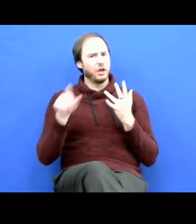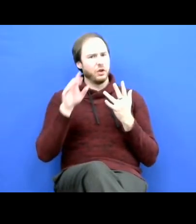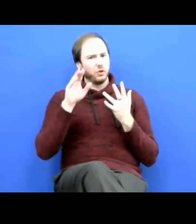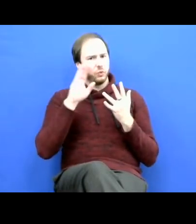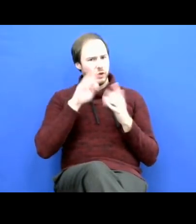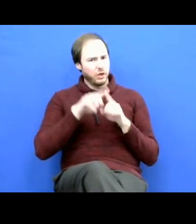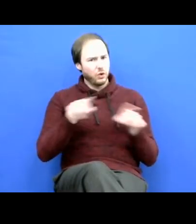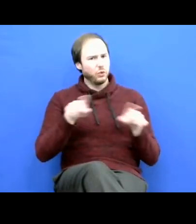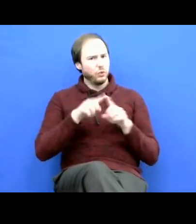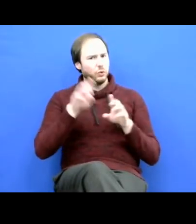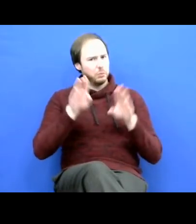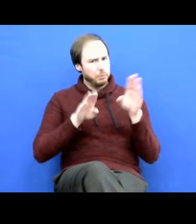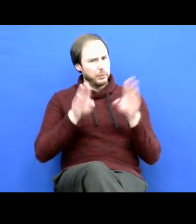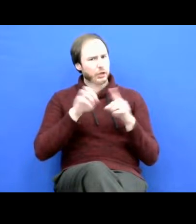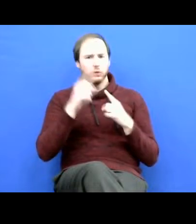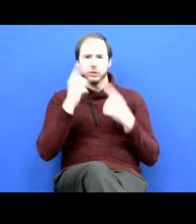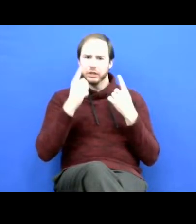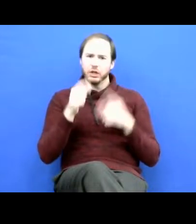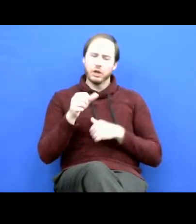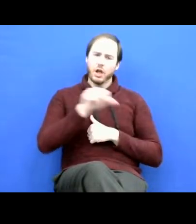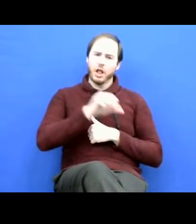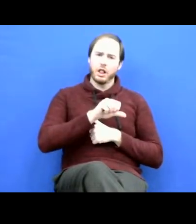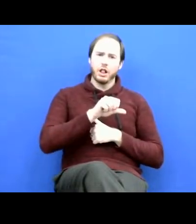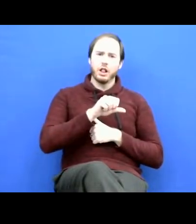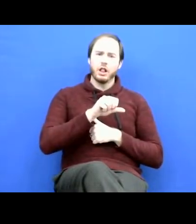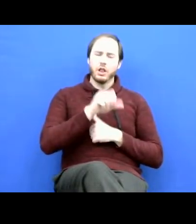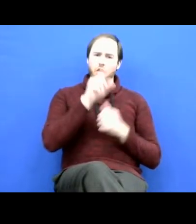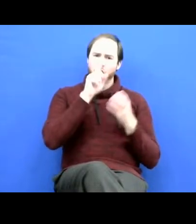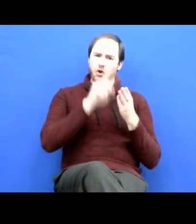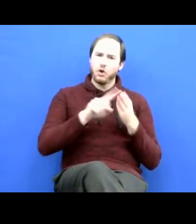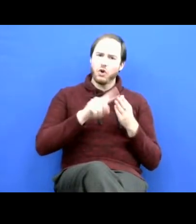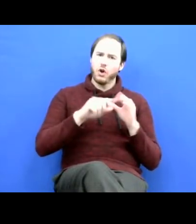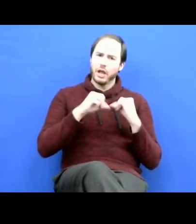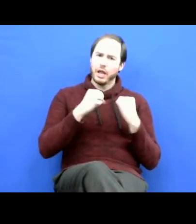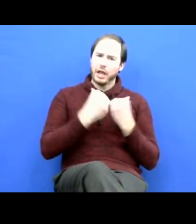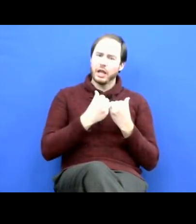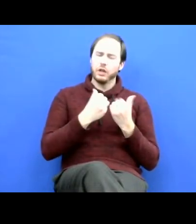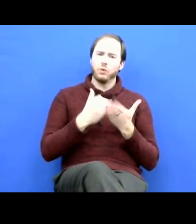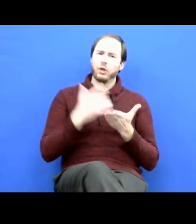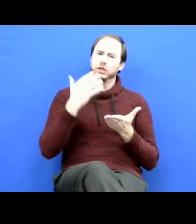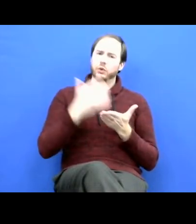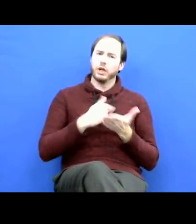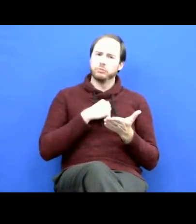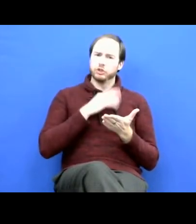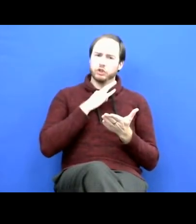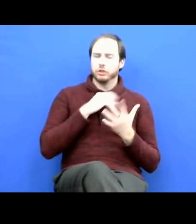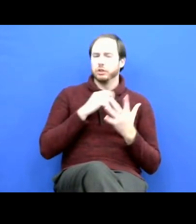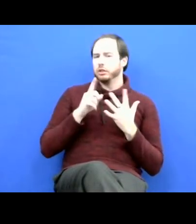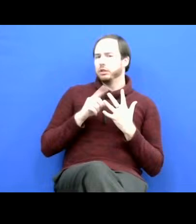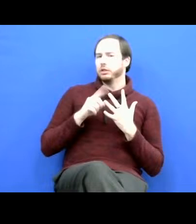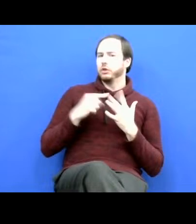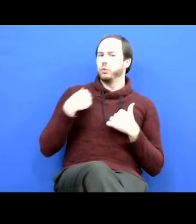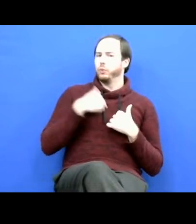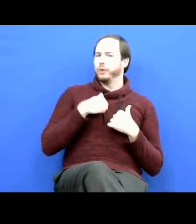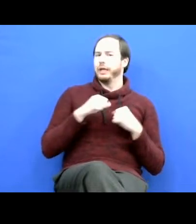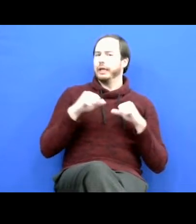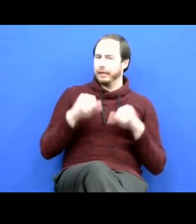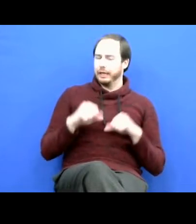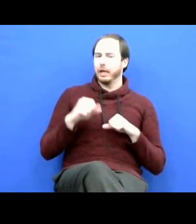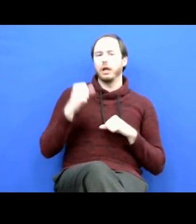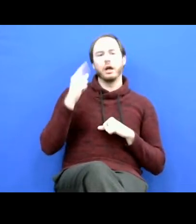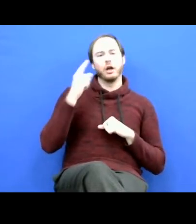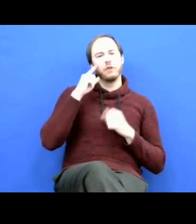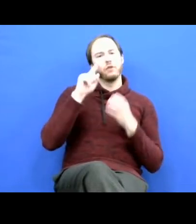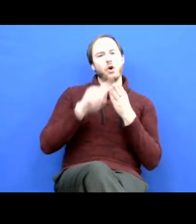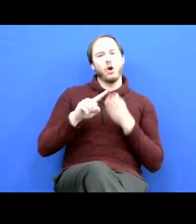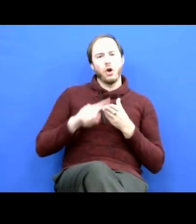out to bid, to consider other audit agencies from time to time. We can look, one of the things with